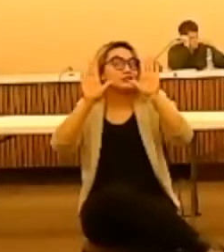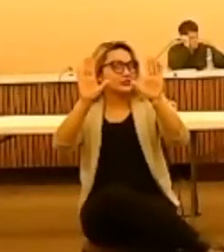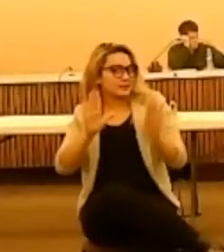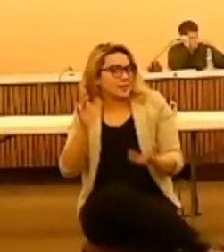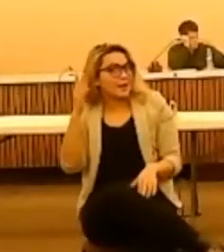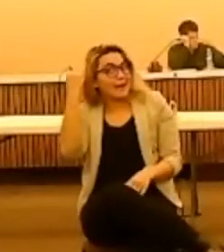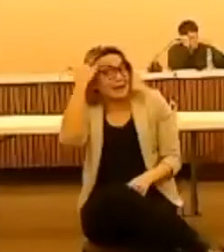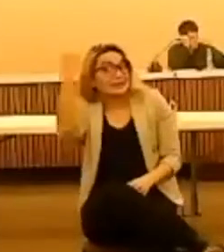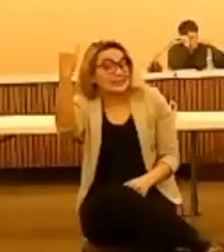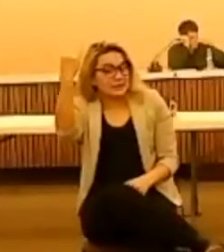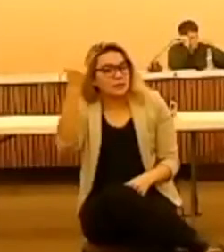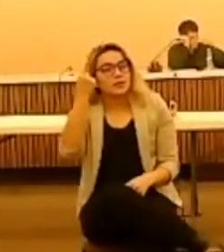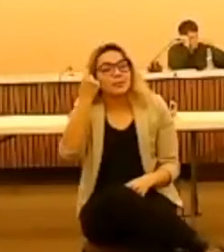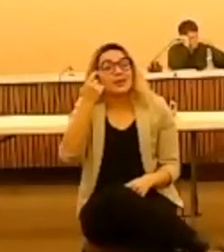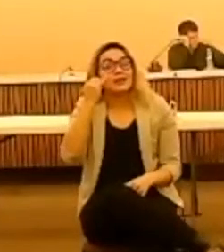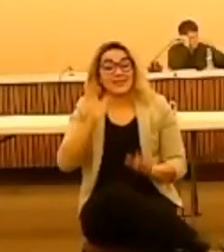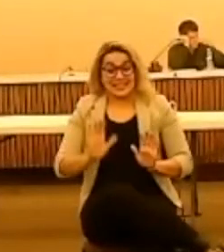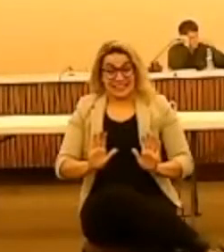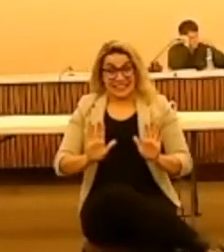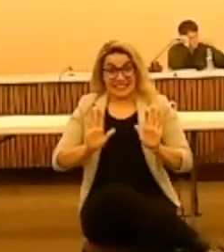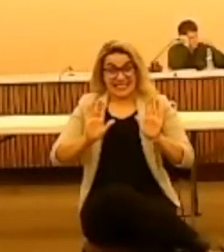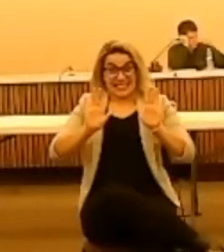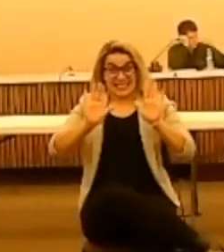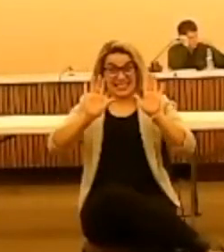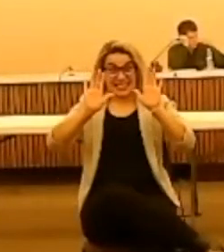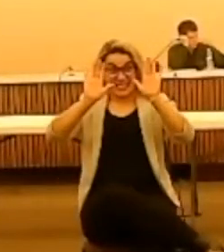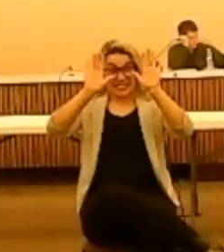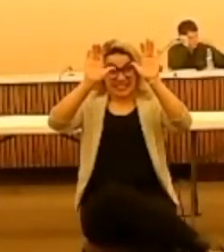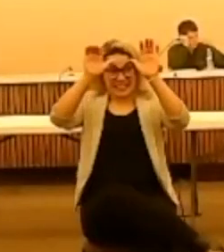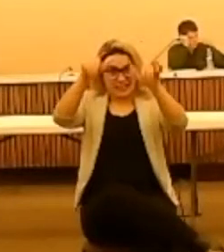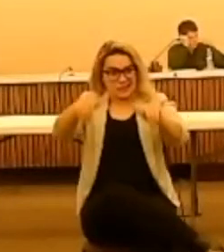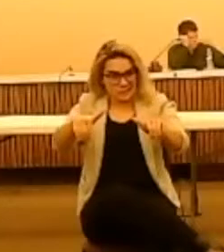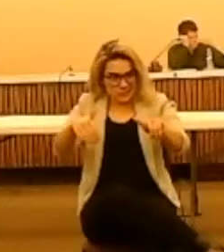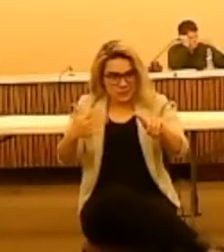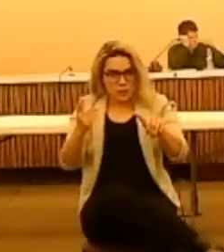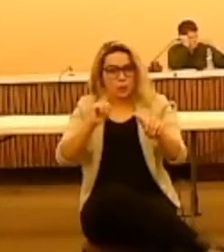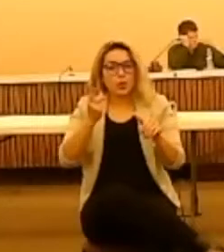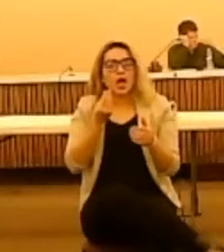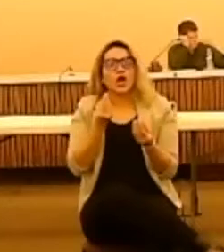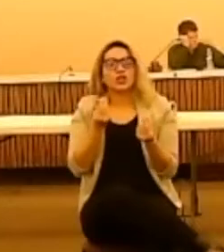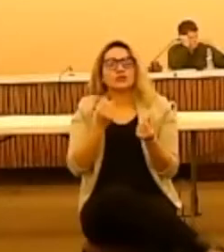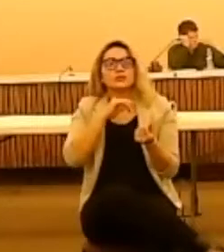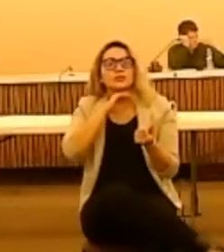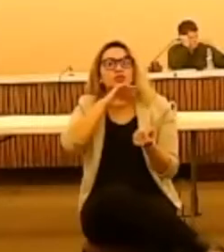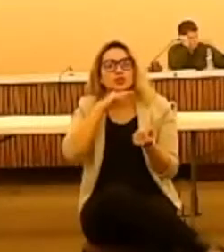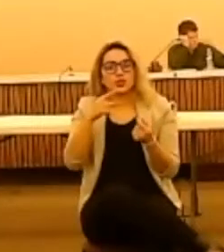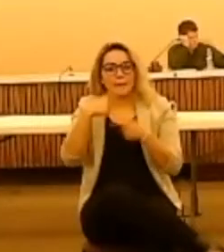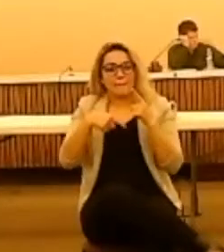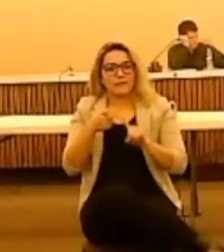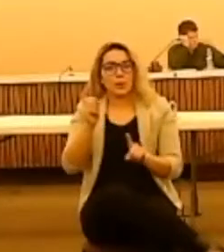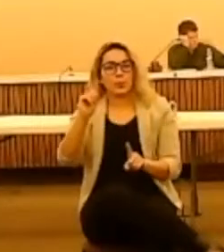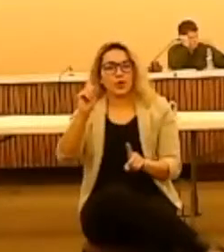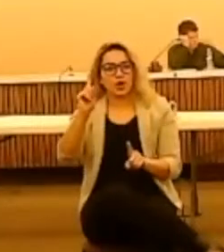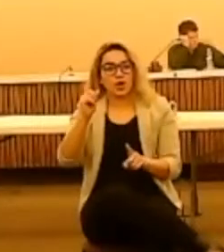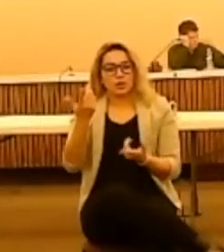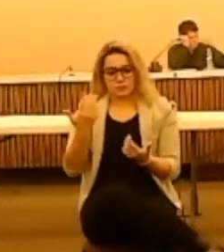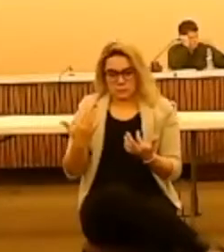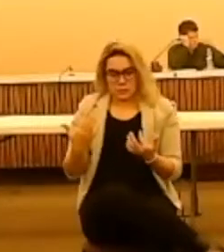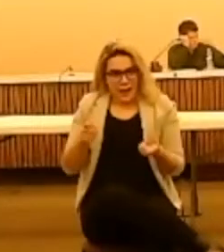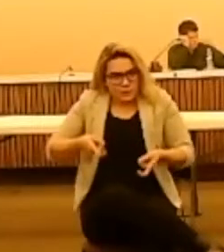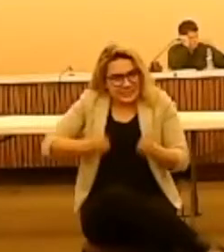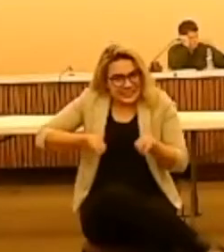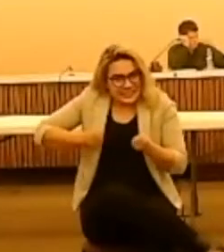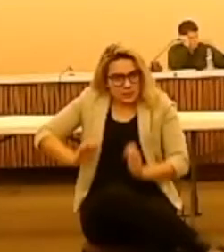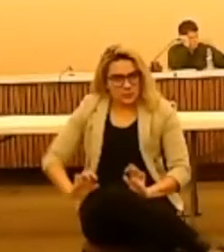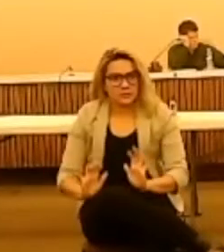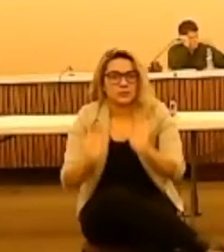especially when you build them high. They start to eat up a lot of ground and they start to eat up a lot of existing vegetation, which is why I'm